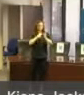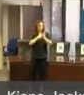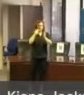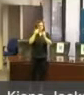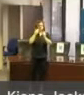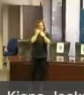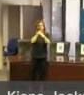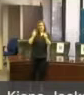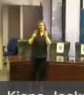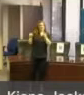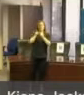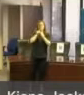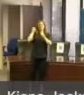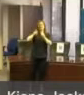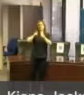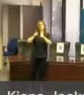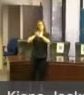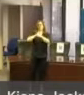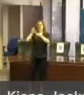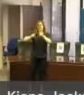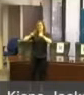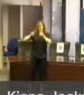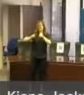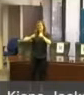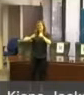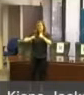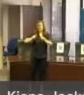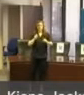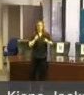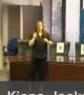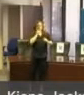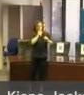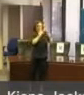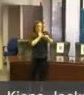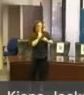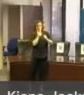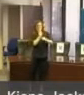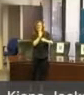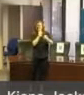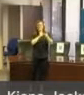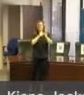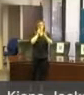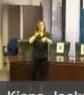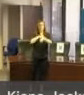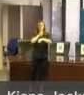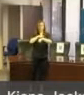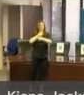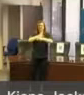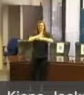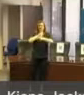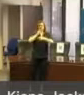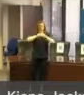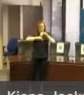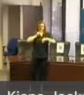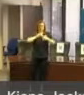for COVID-19, and also the definition for long-term care facility, which does include nursing homes, assisted living